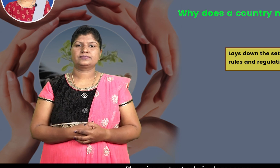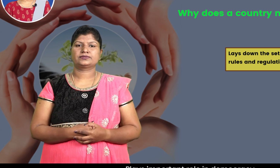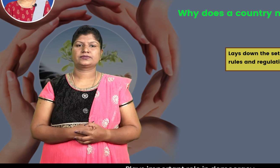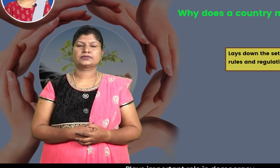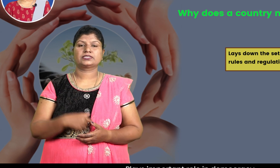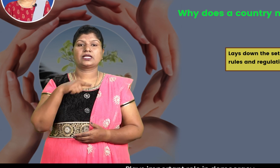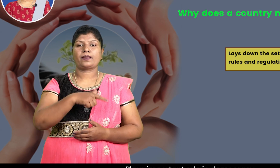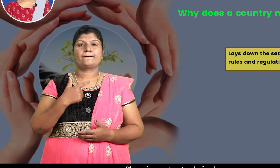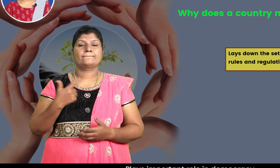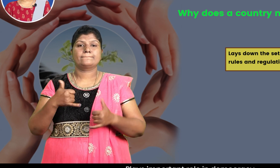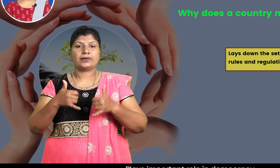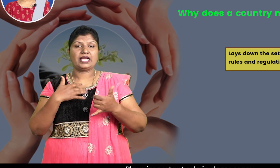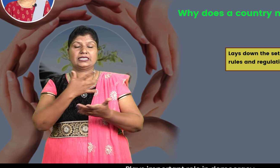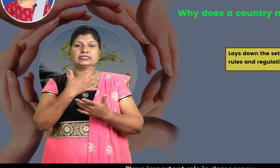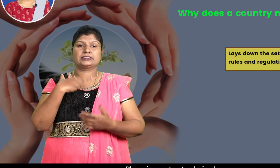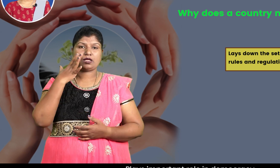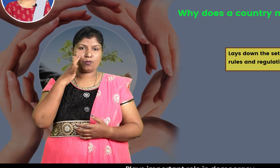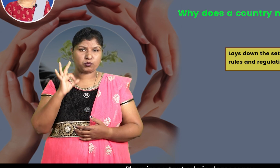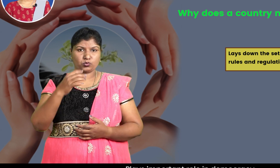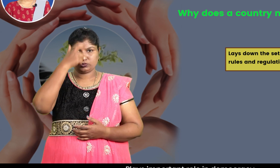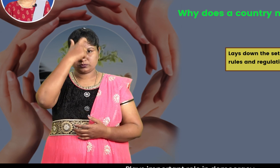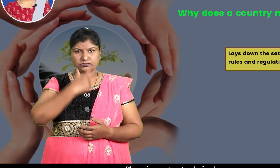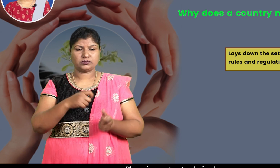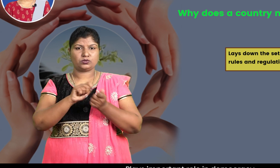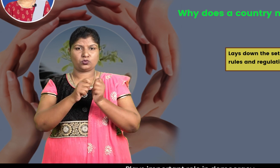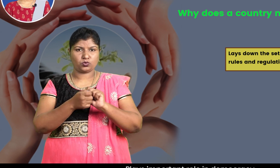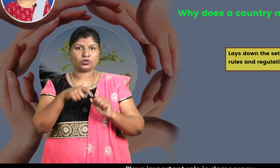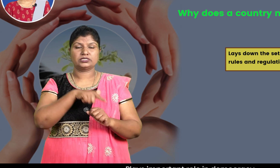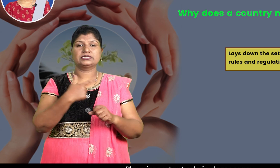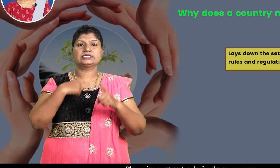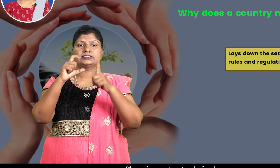plays important role in democracy,